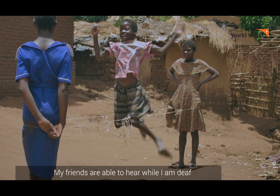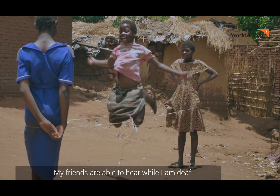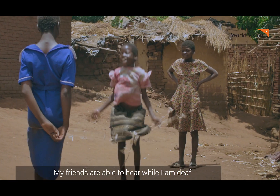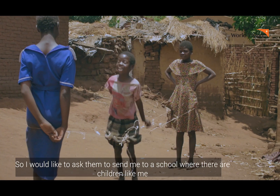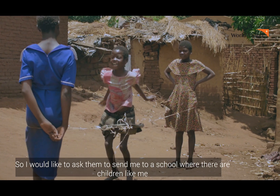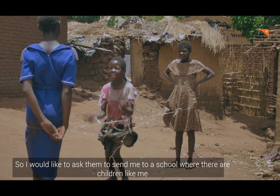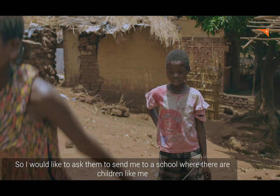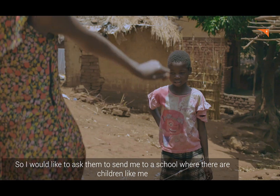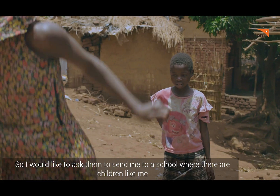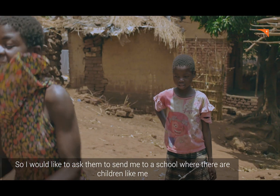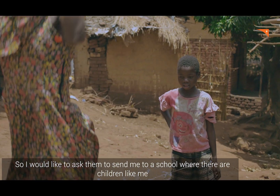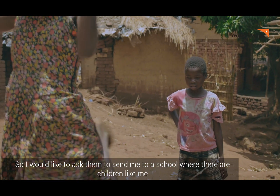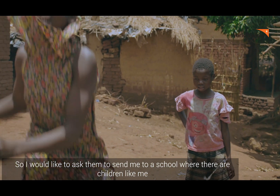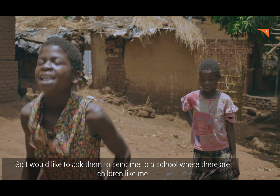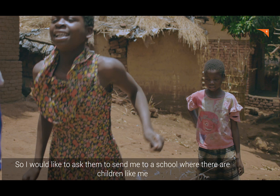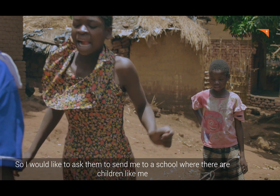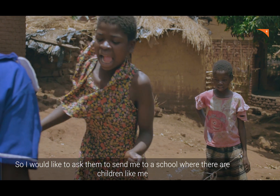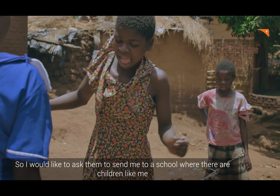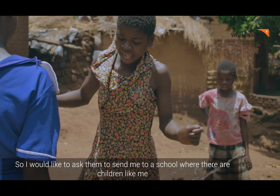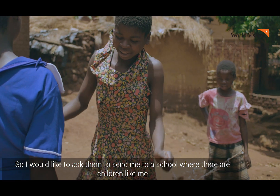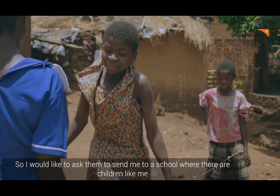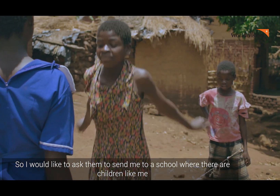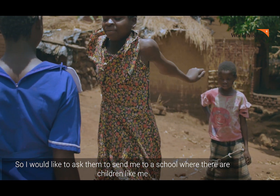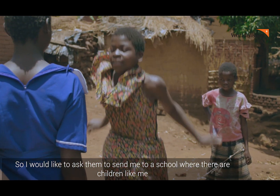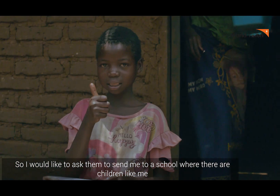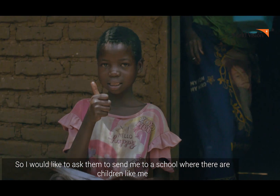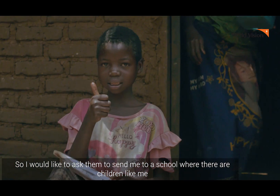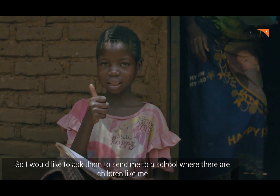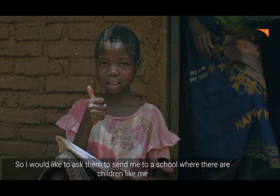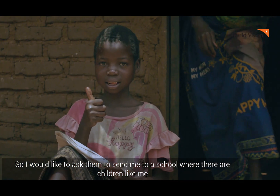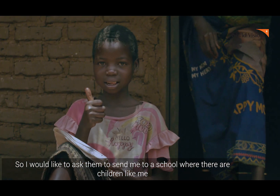Then my phone or Andivis Zogu School went to Azanga, could his gato Vetetan.